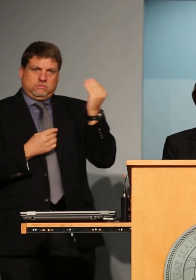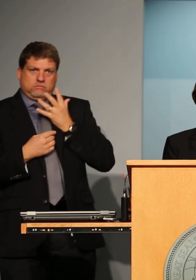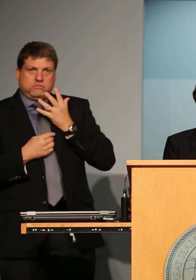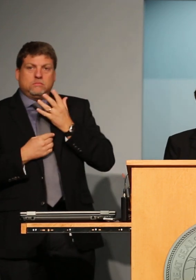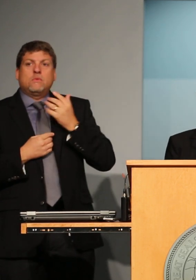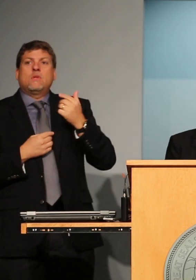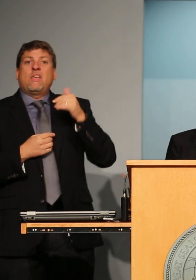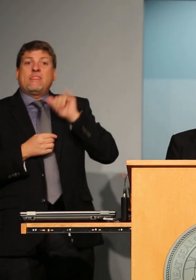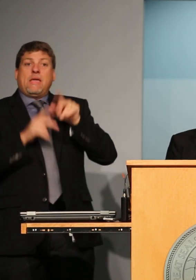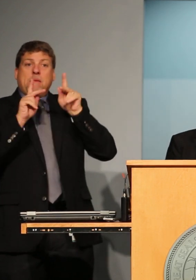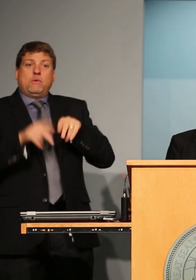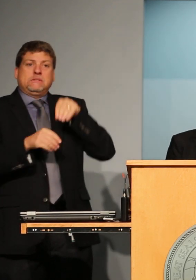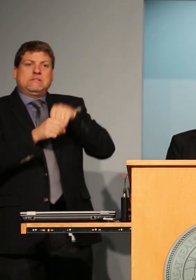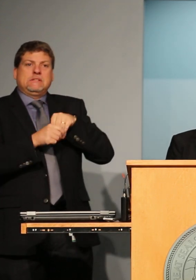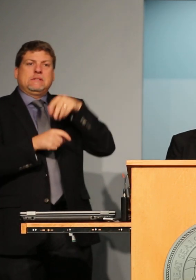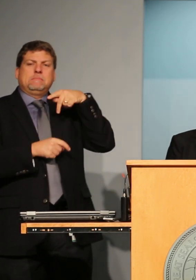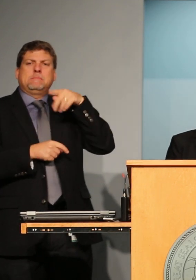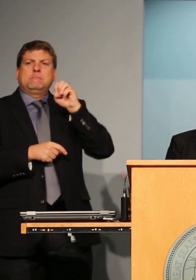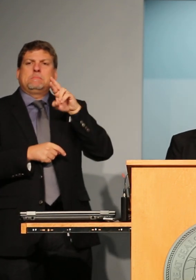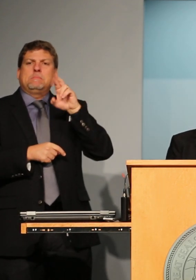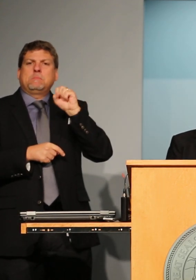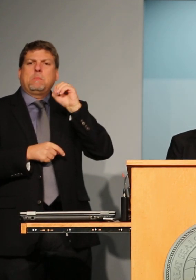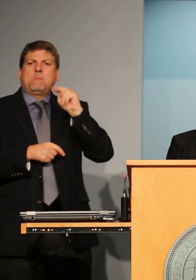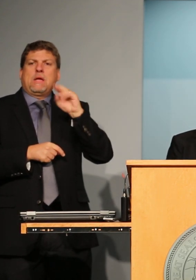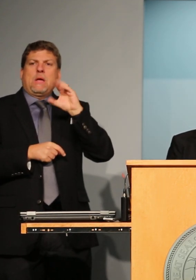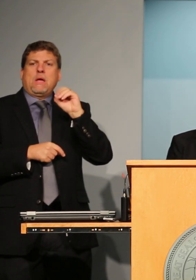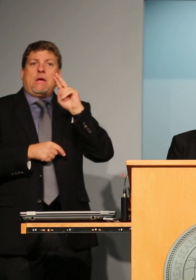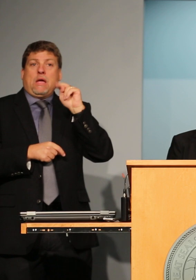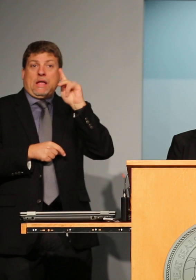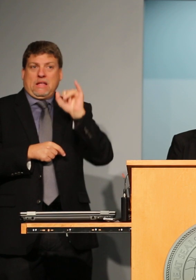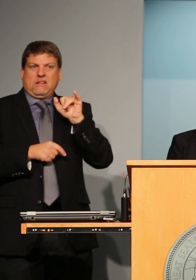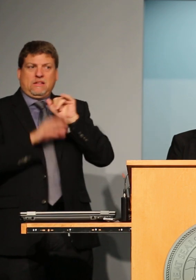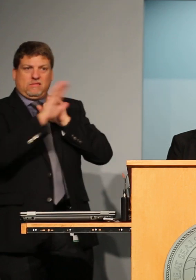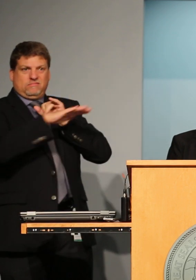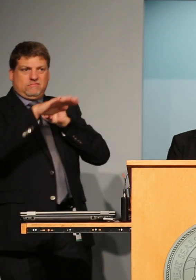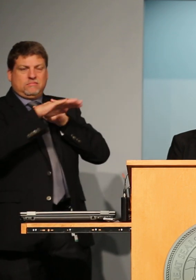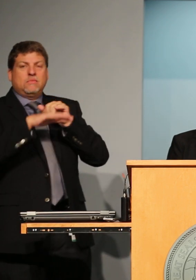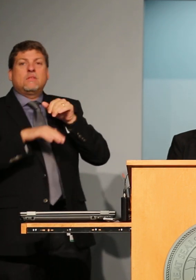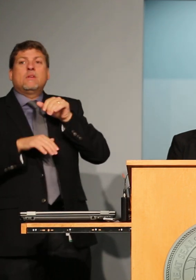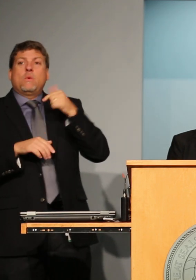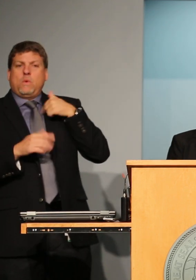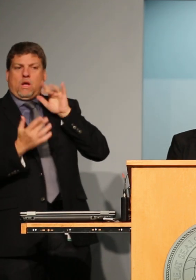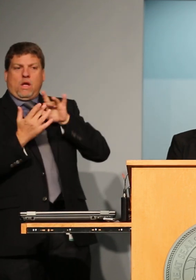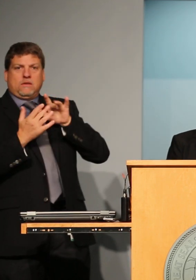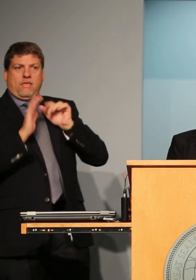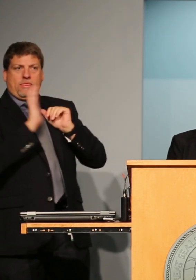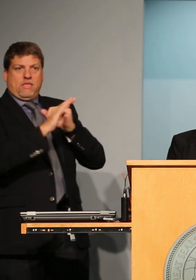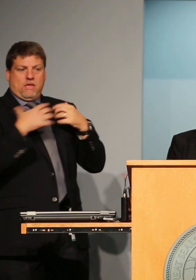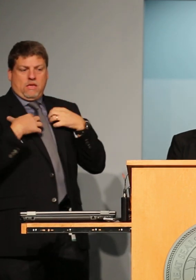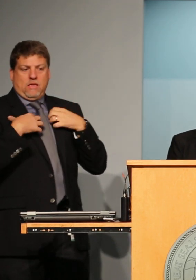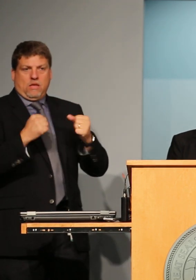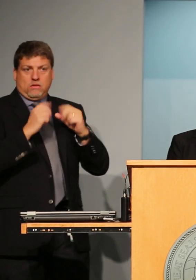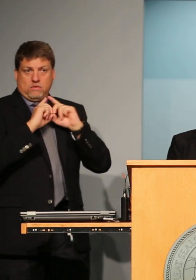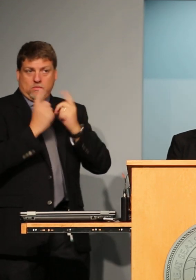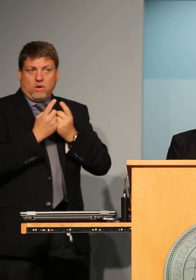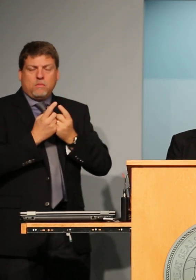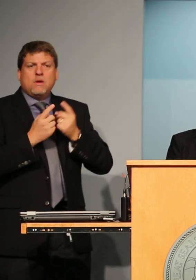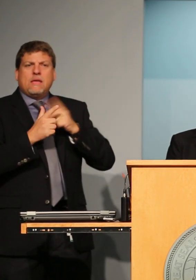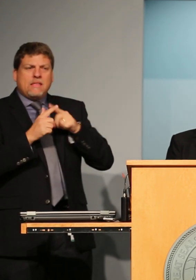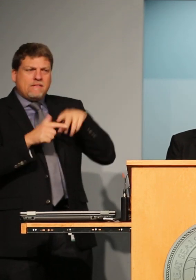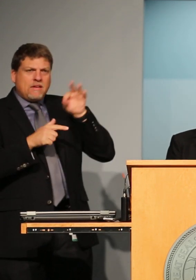in collaboration with Person County Health Department to interview family members and the